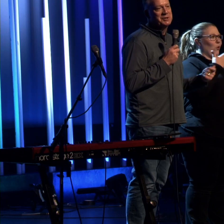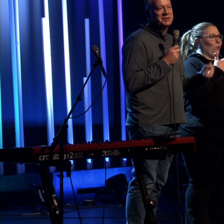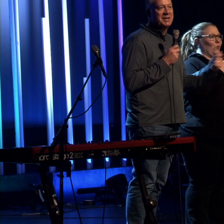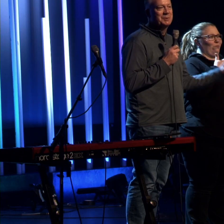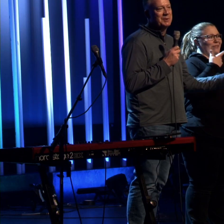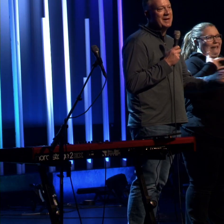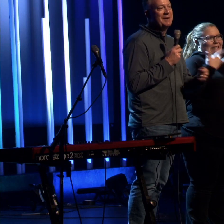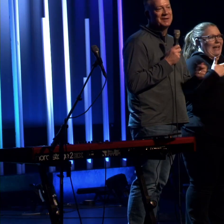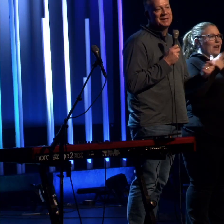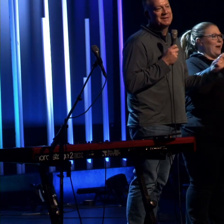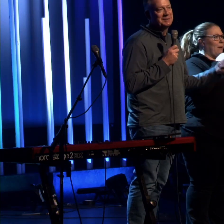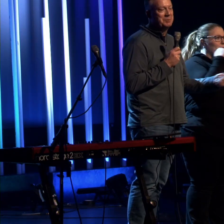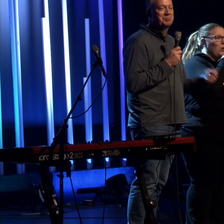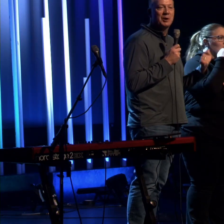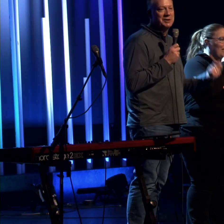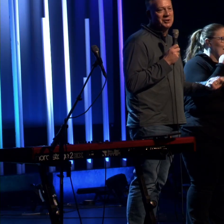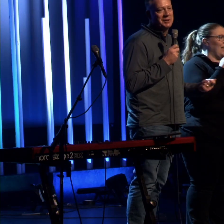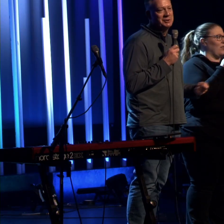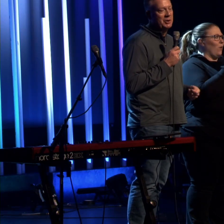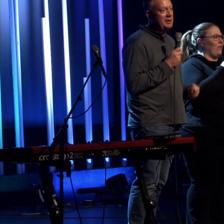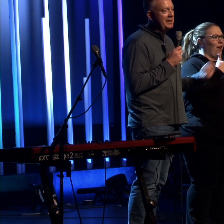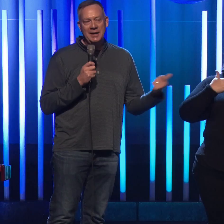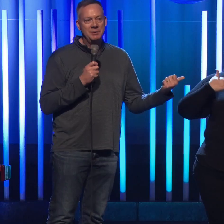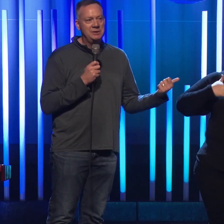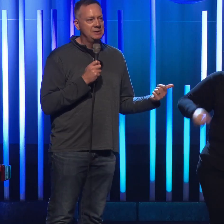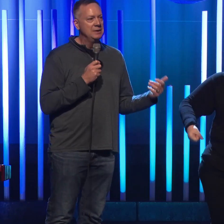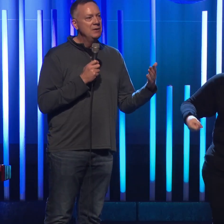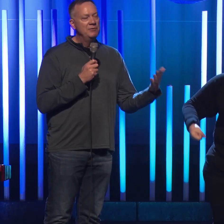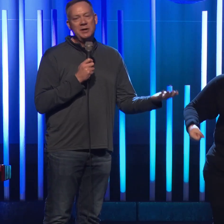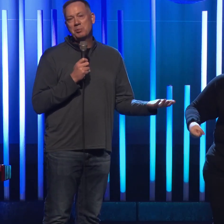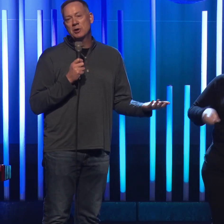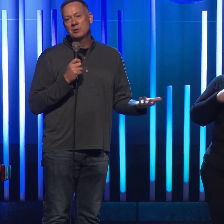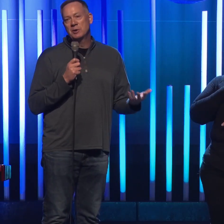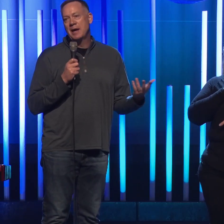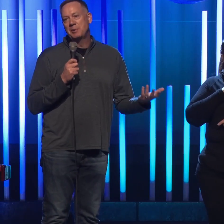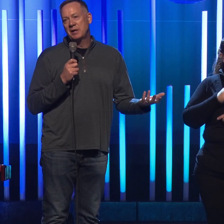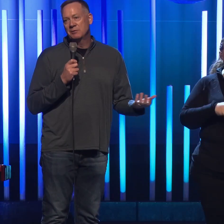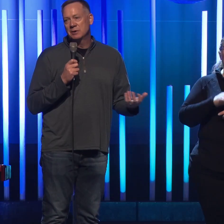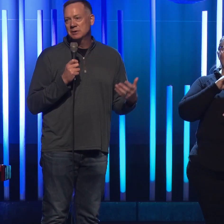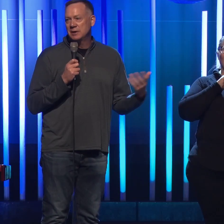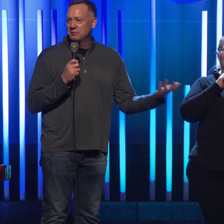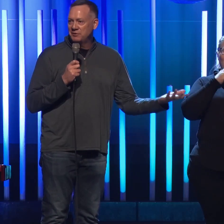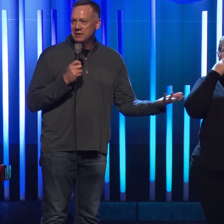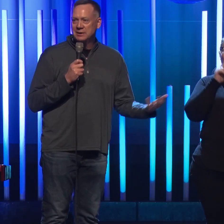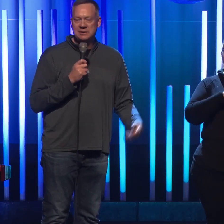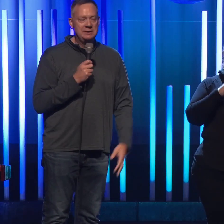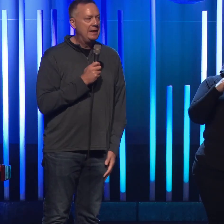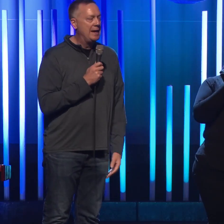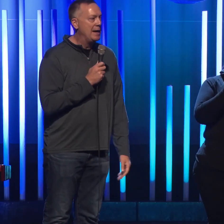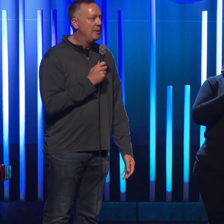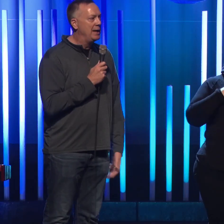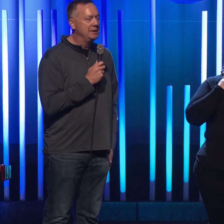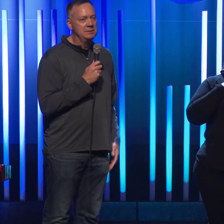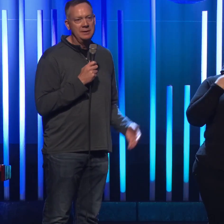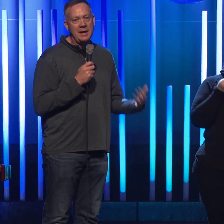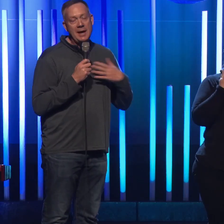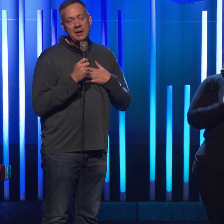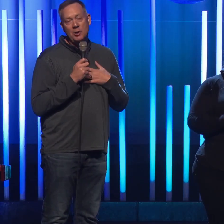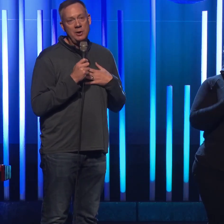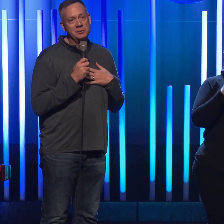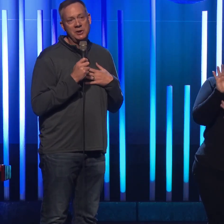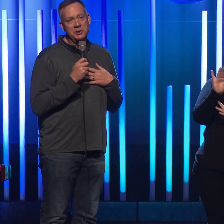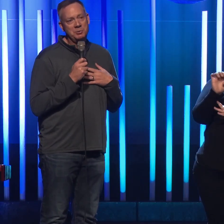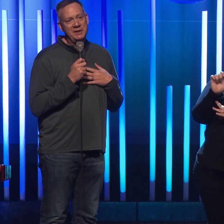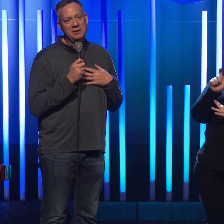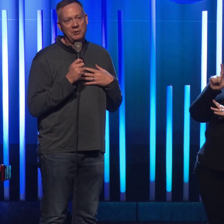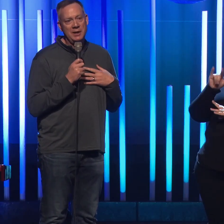to brush his teeth without having to bring a jug. So again, it was fun to partner with Happy Givers and Felix, and I know